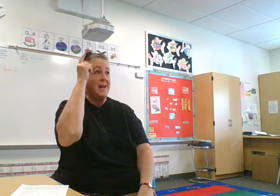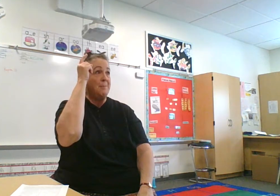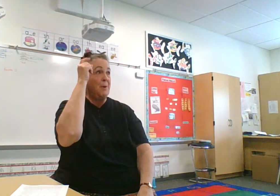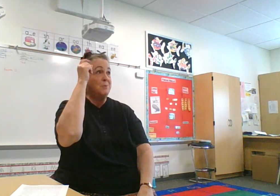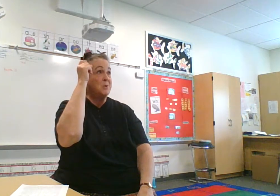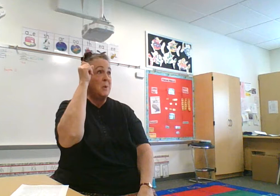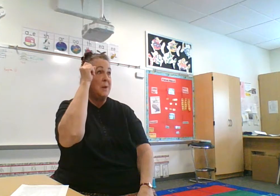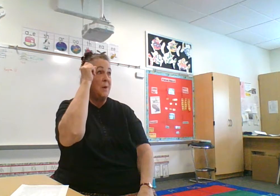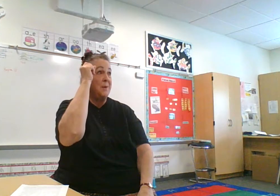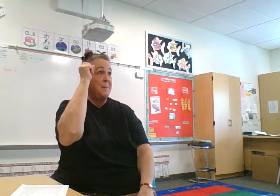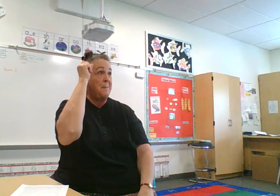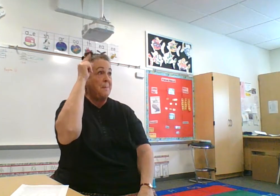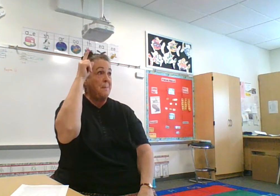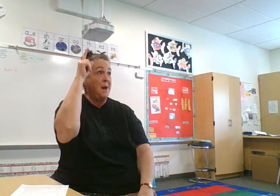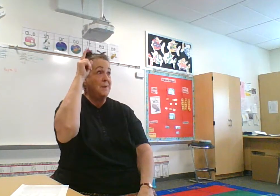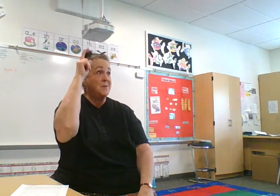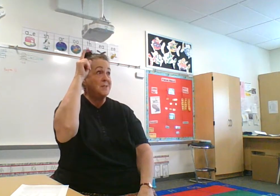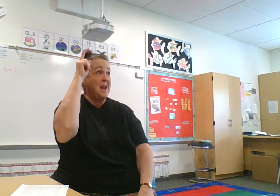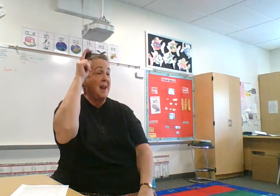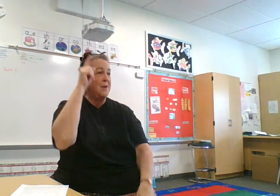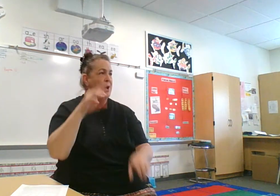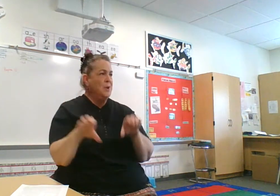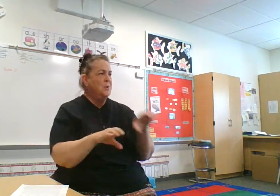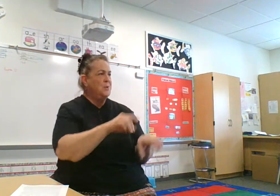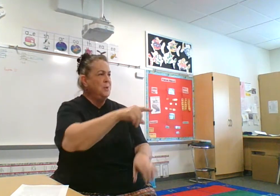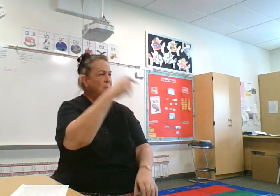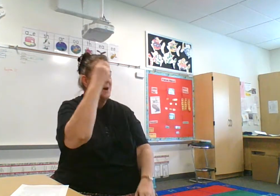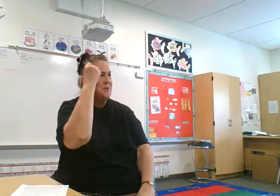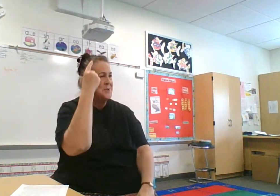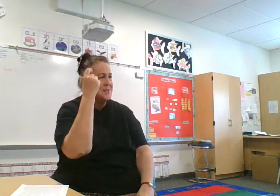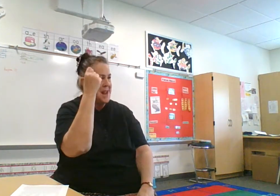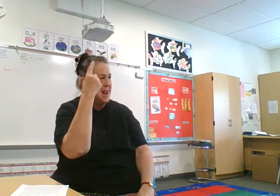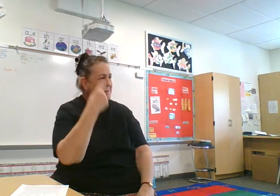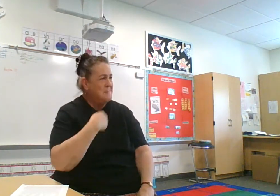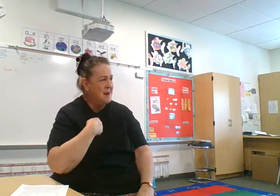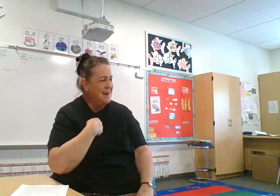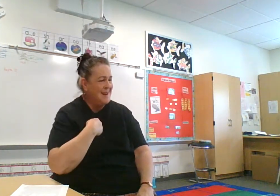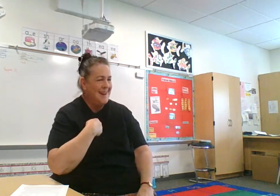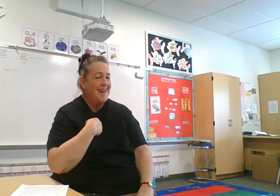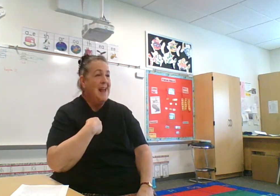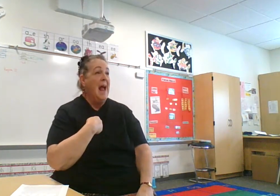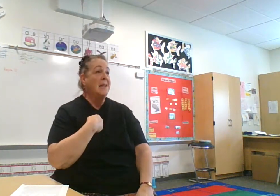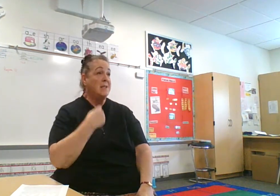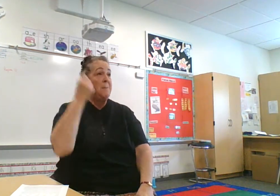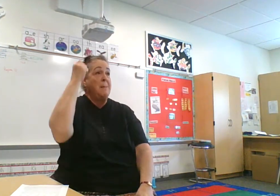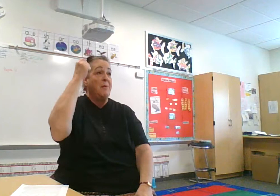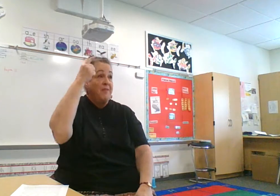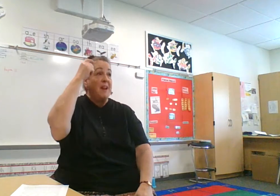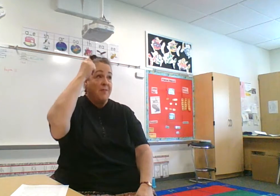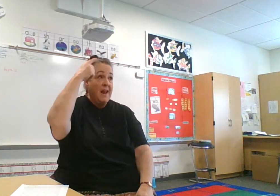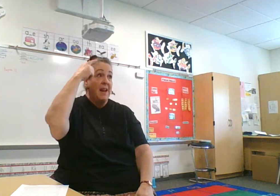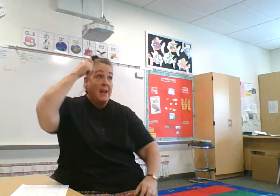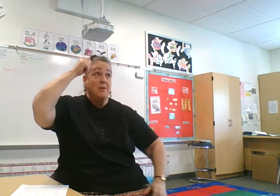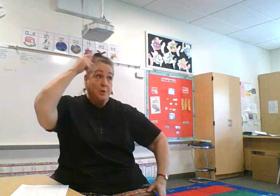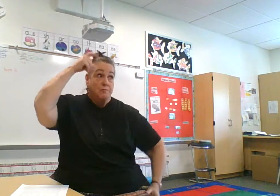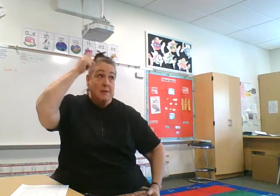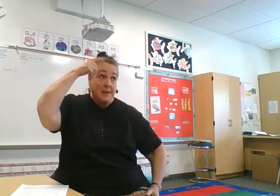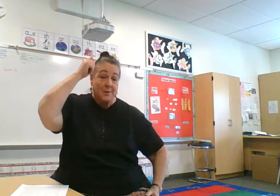bulb just went on. Understand. Do you understand me? And some people flick, like, do you really